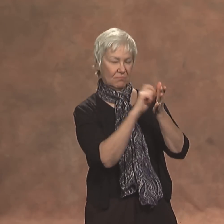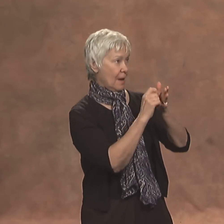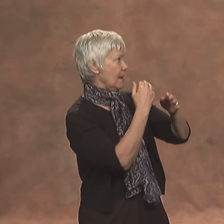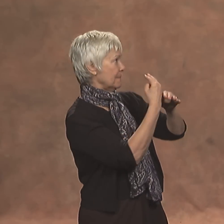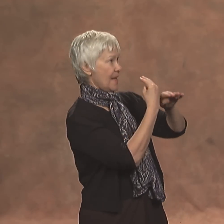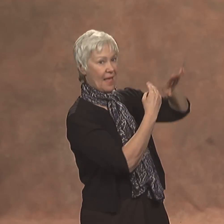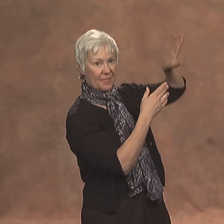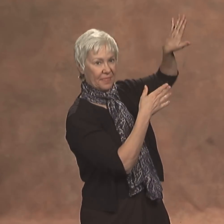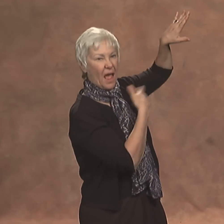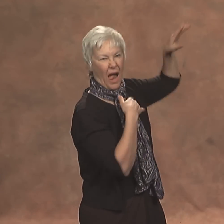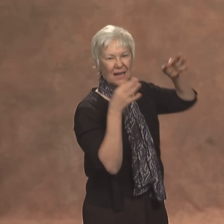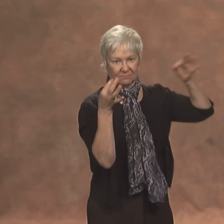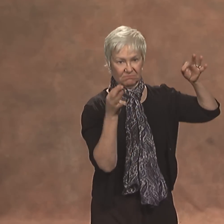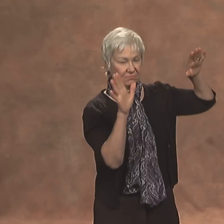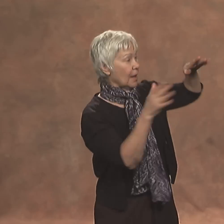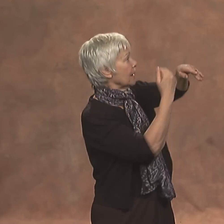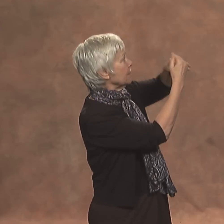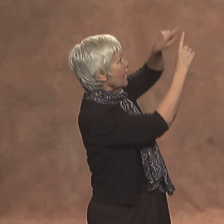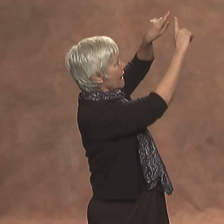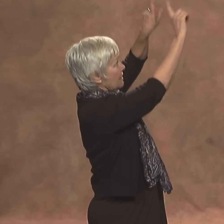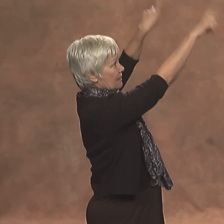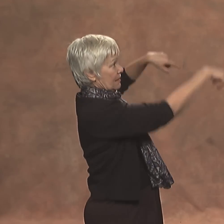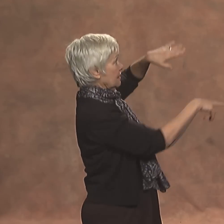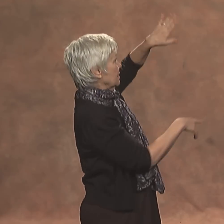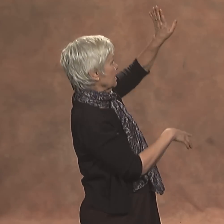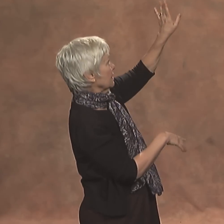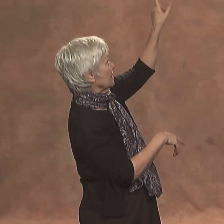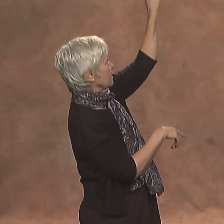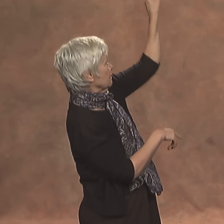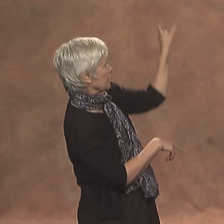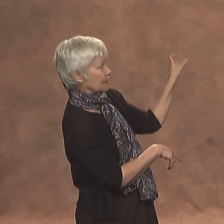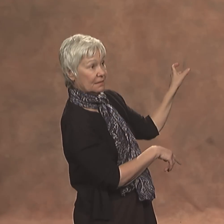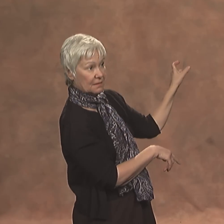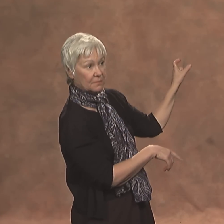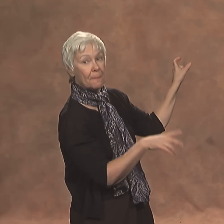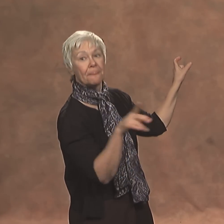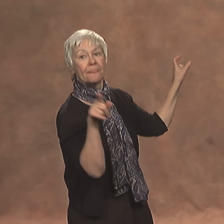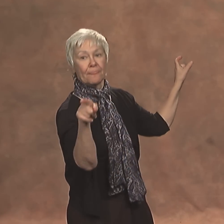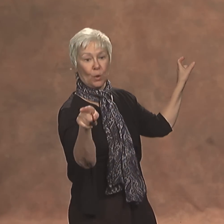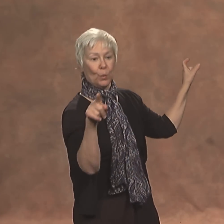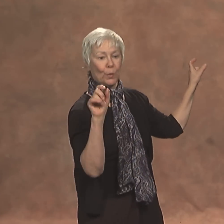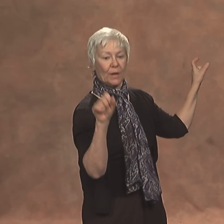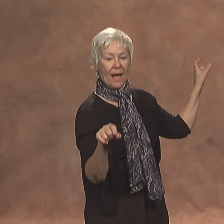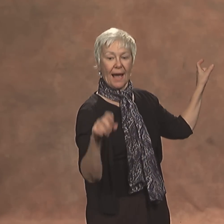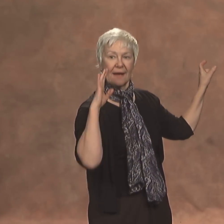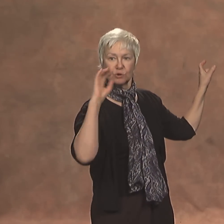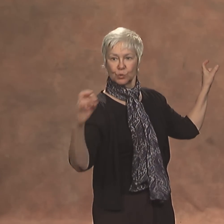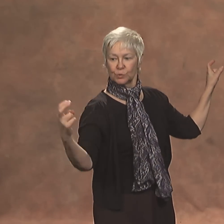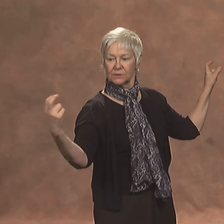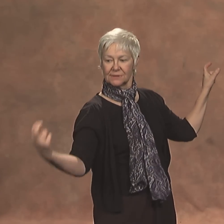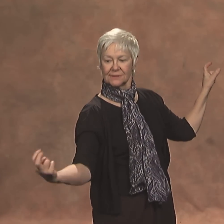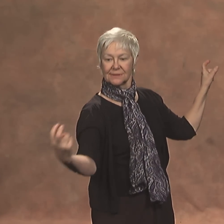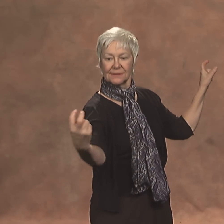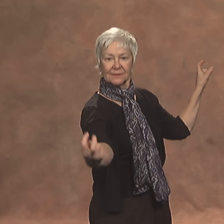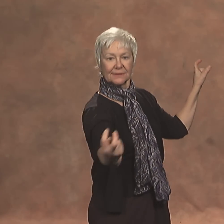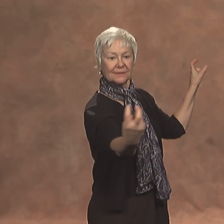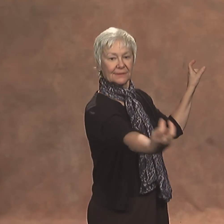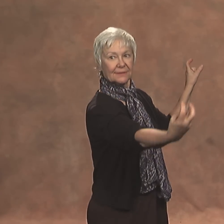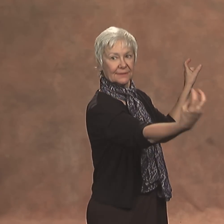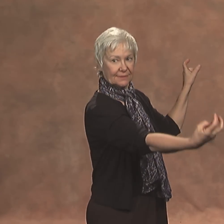at where your students are seated. And suppose you have your math equations on the board and you have your